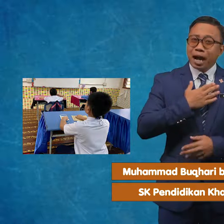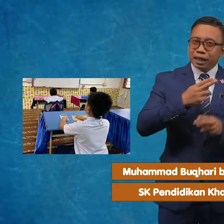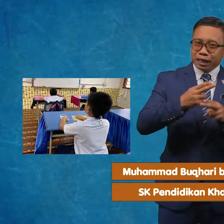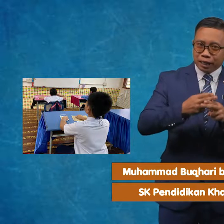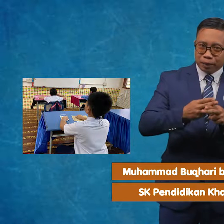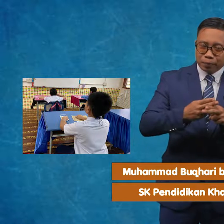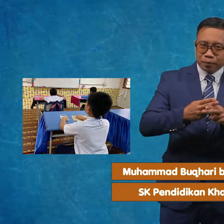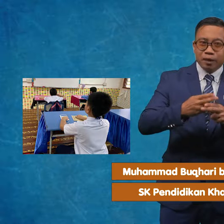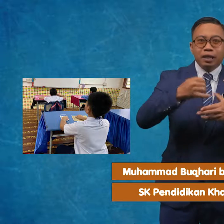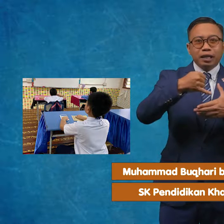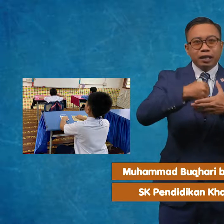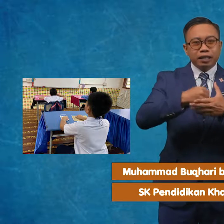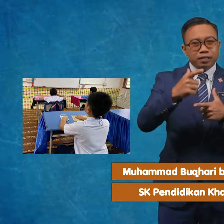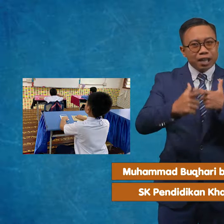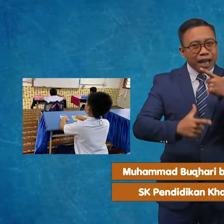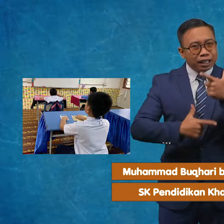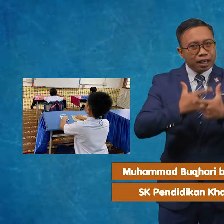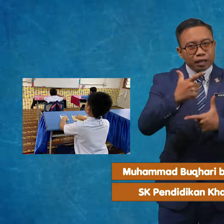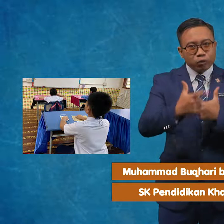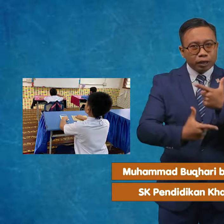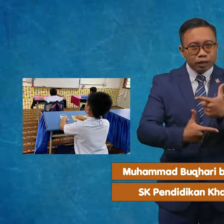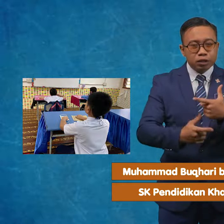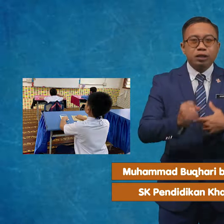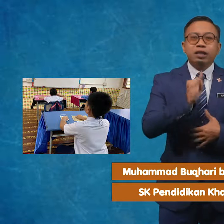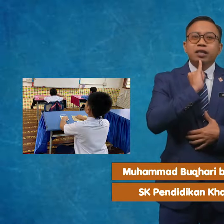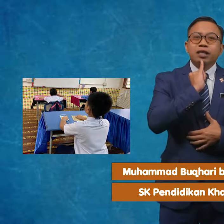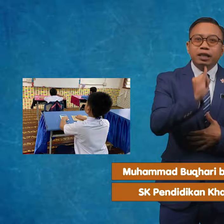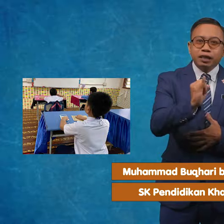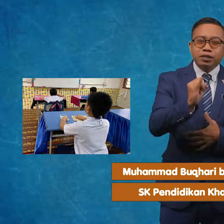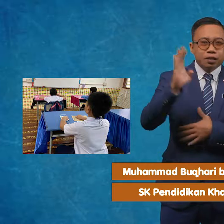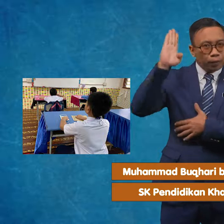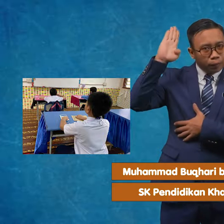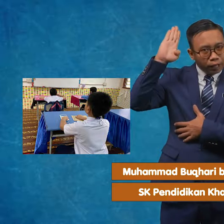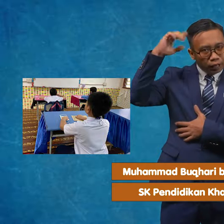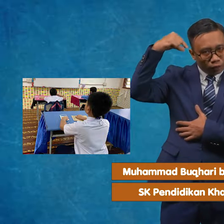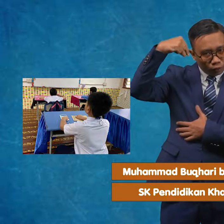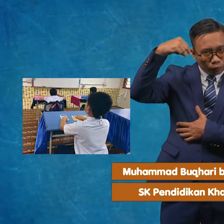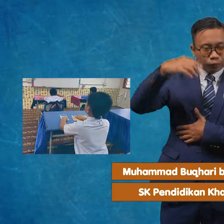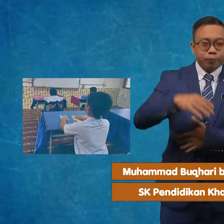My name in sign language is BQ.